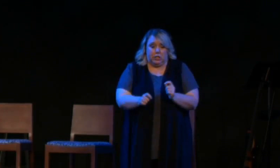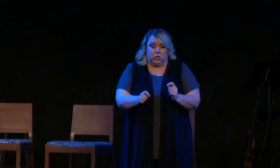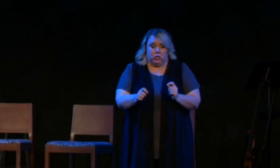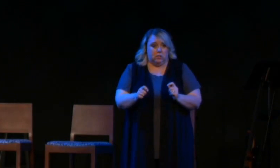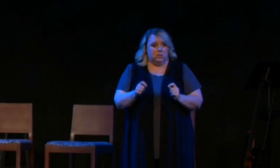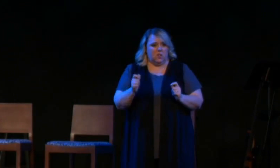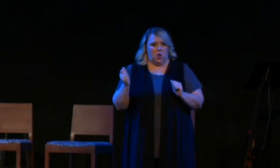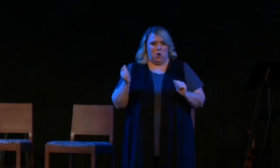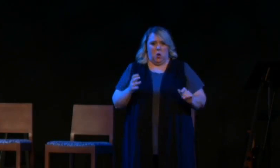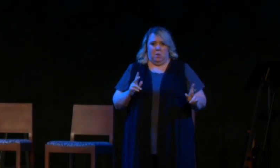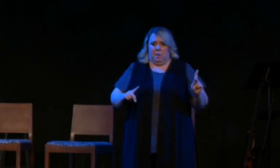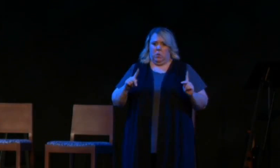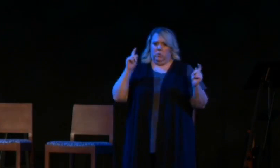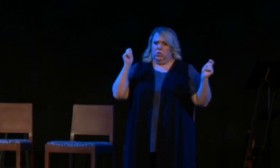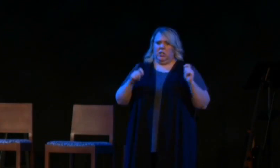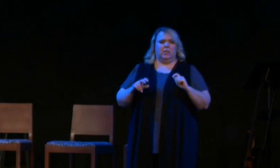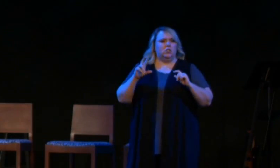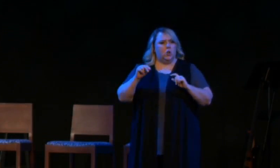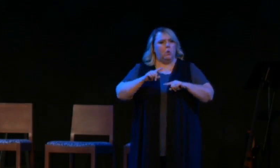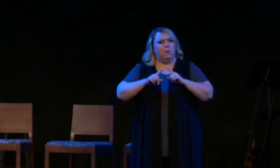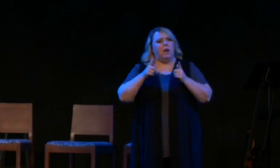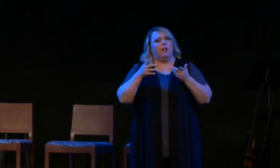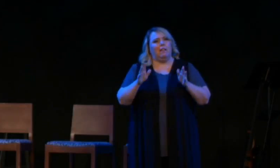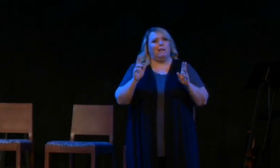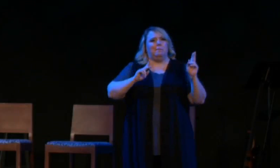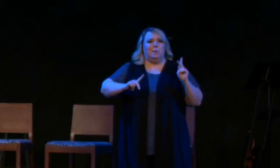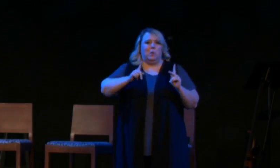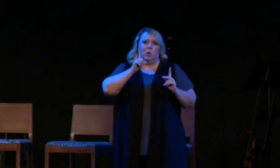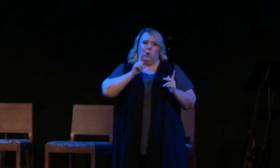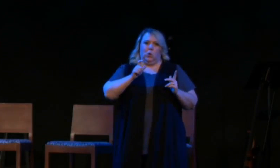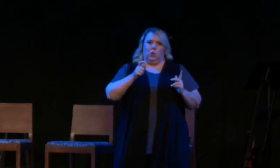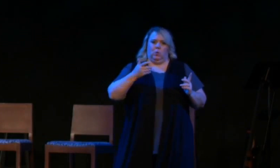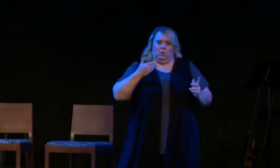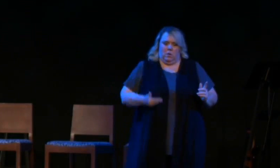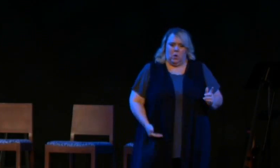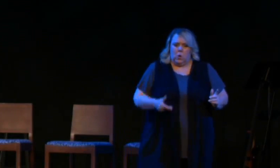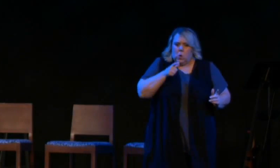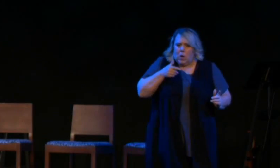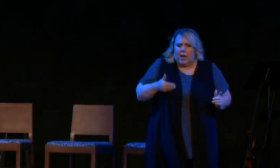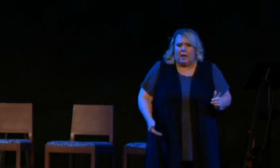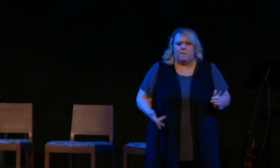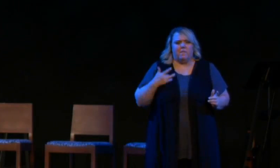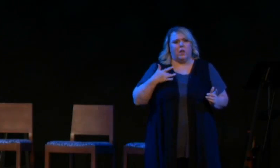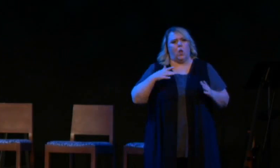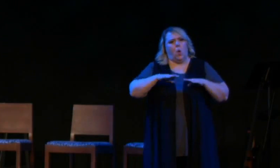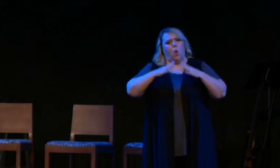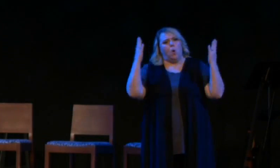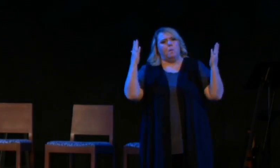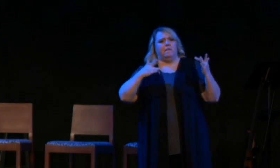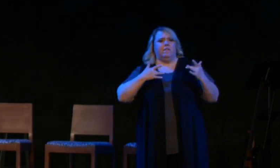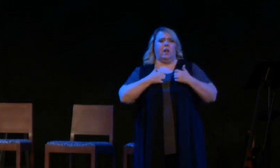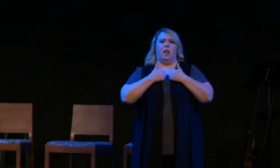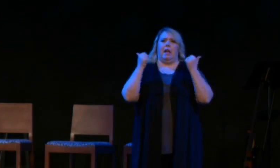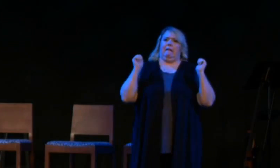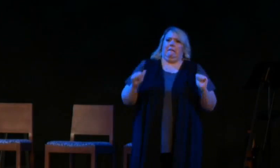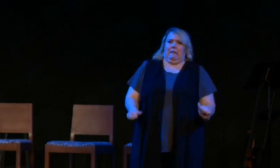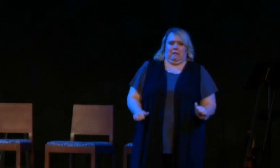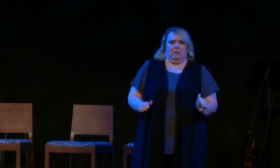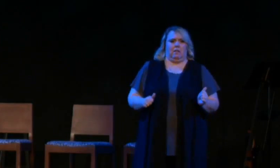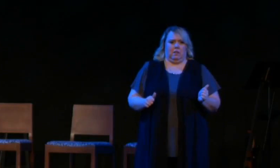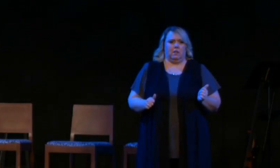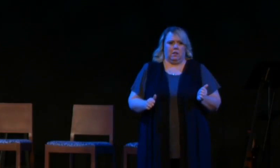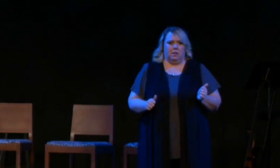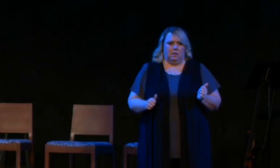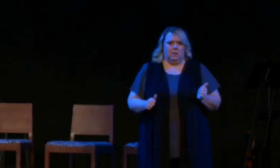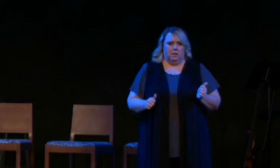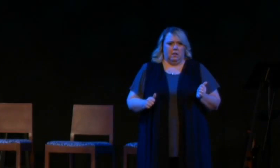can be who they are, believe what they believe, and we do that in part by taking away